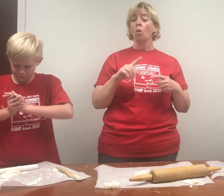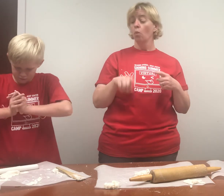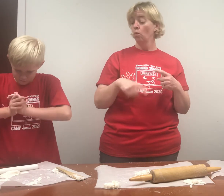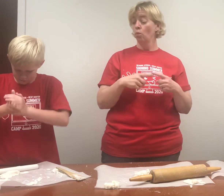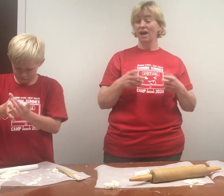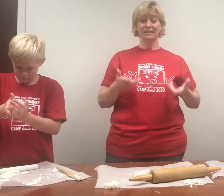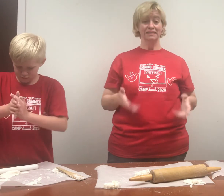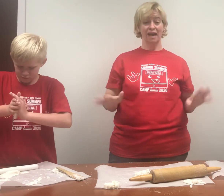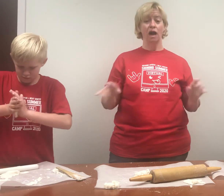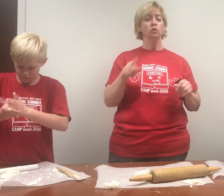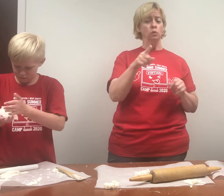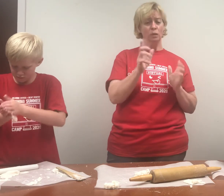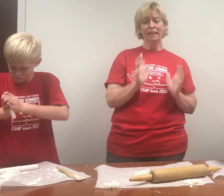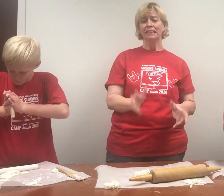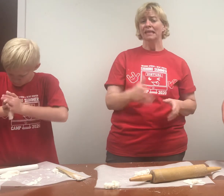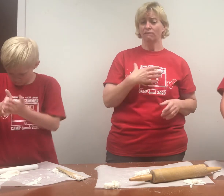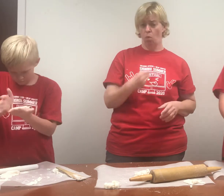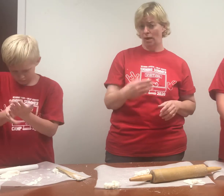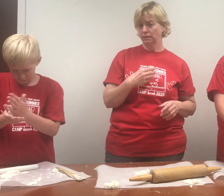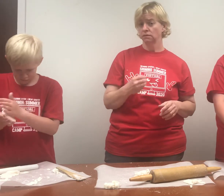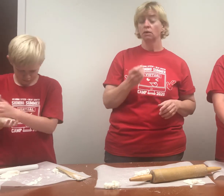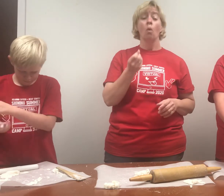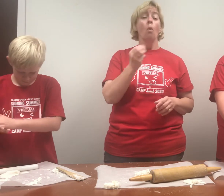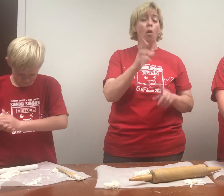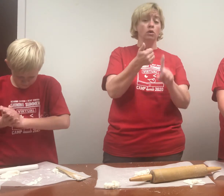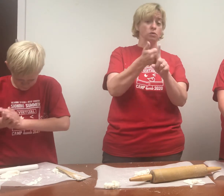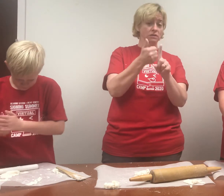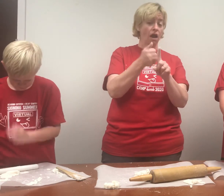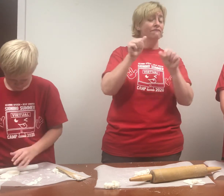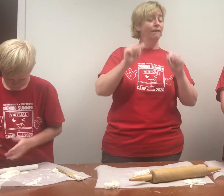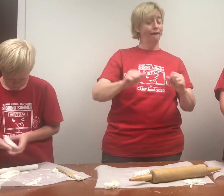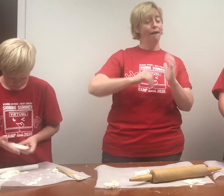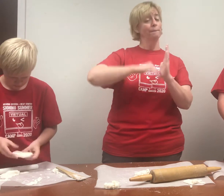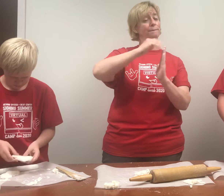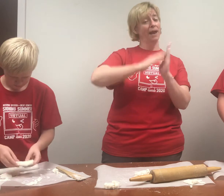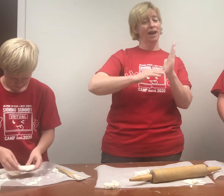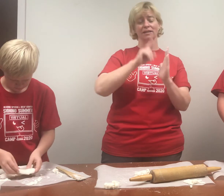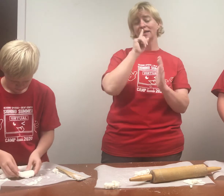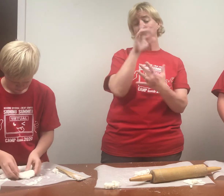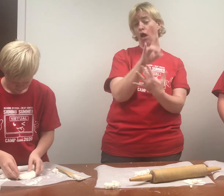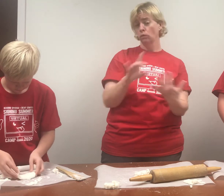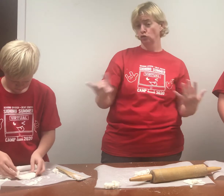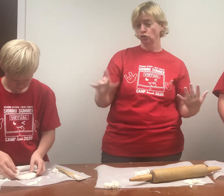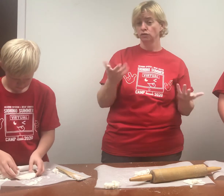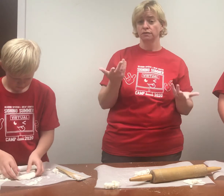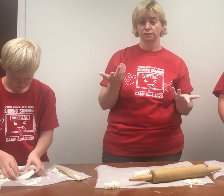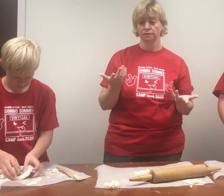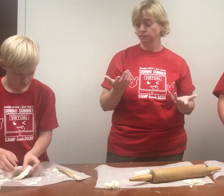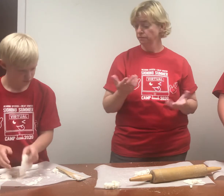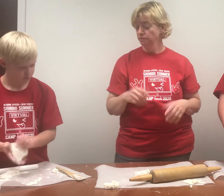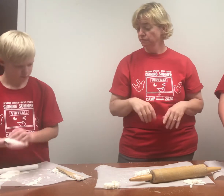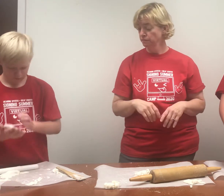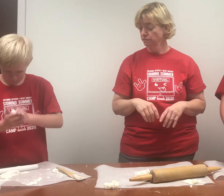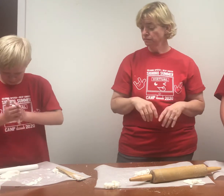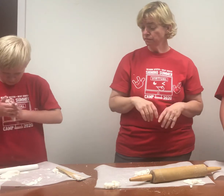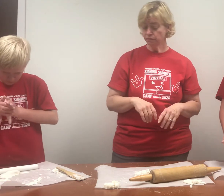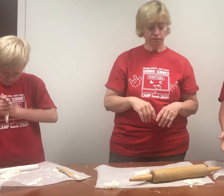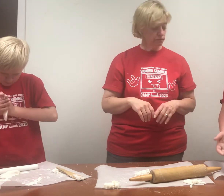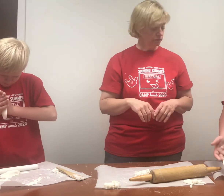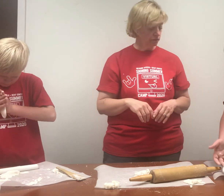that it's dry completely. And when it's done, you can leave it white or you can paint it as an option.